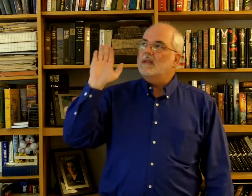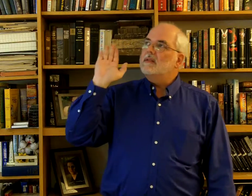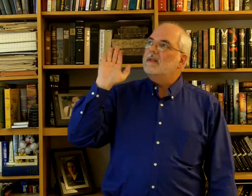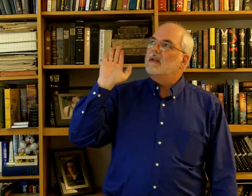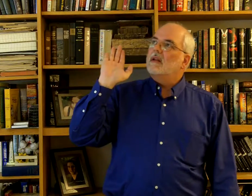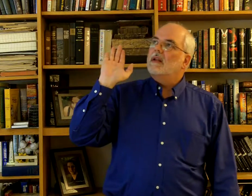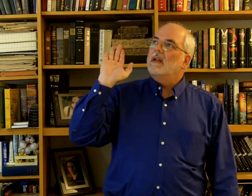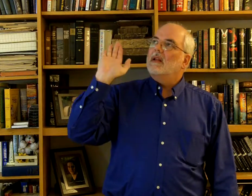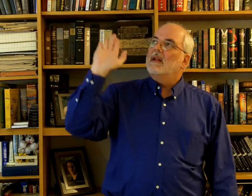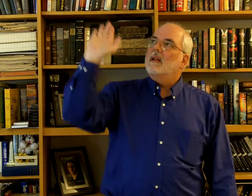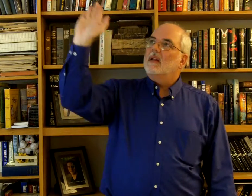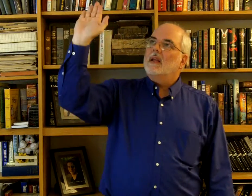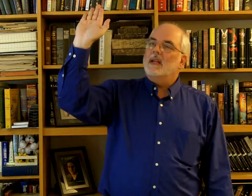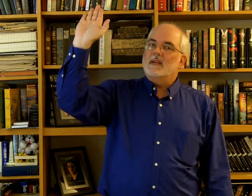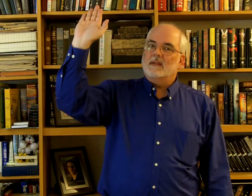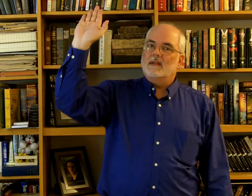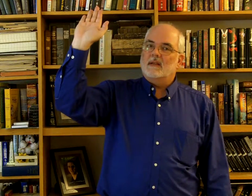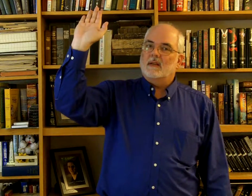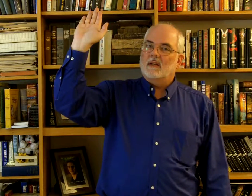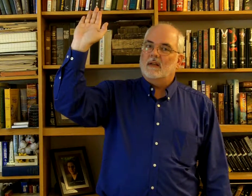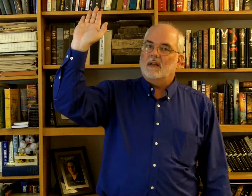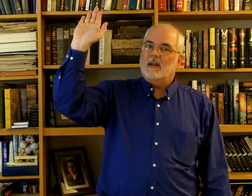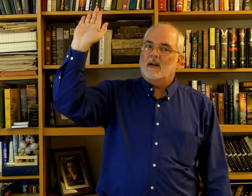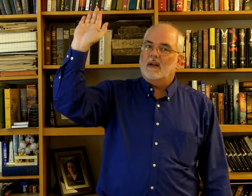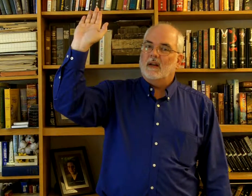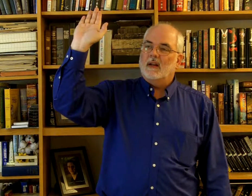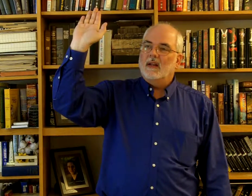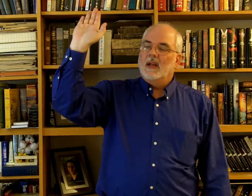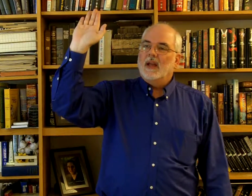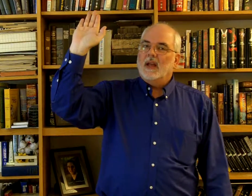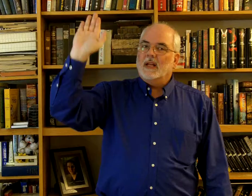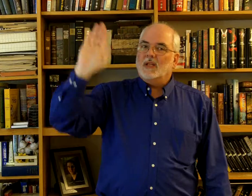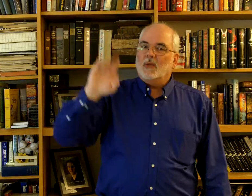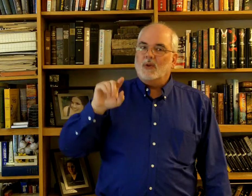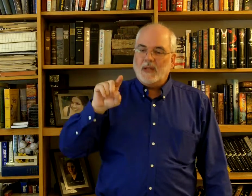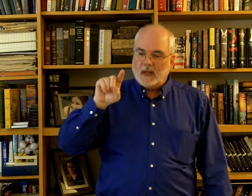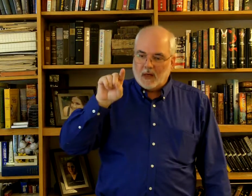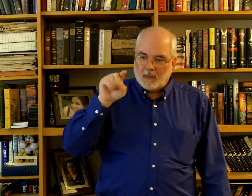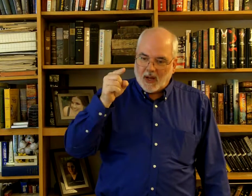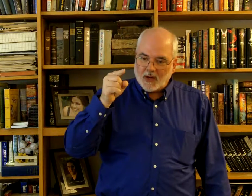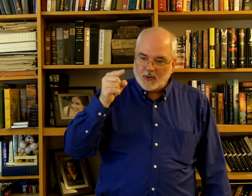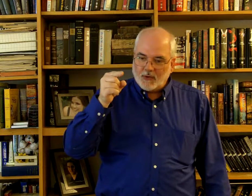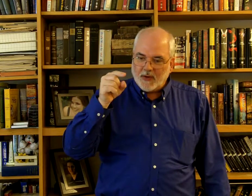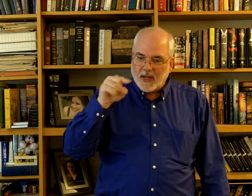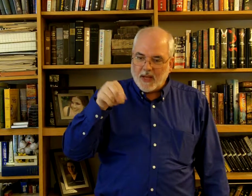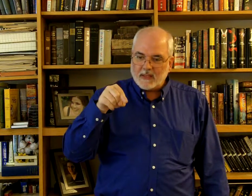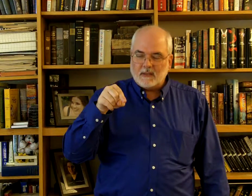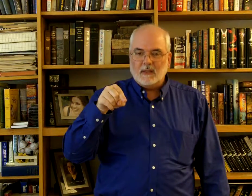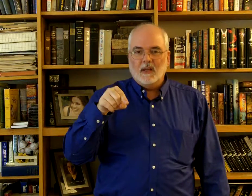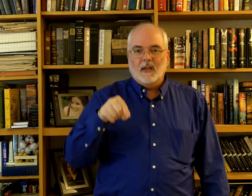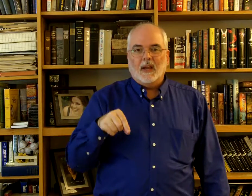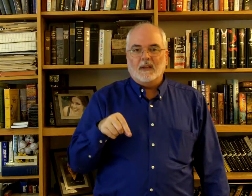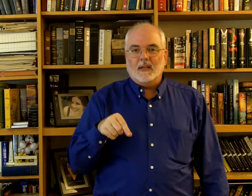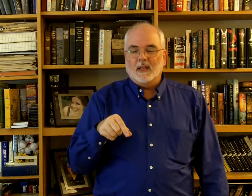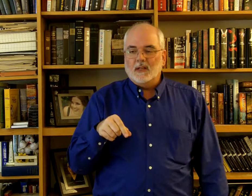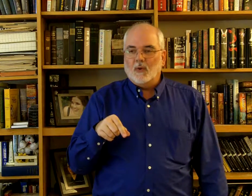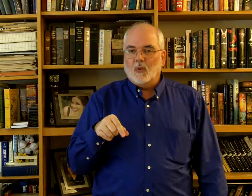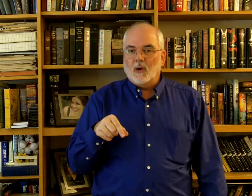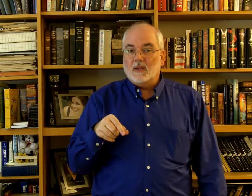God's is. All right? And so when you see that little apostrophe S at the end of a word